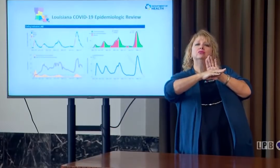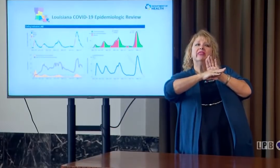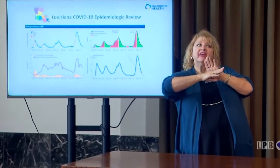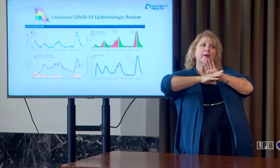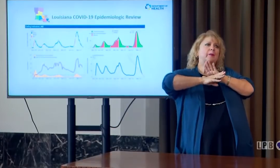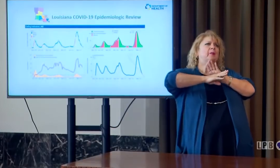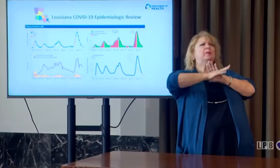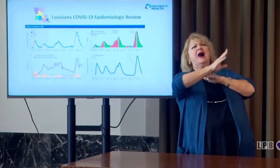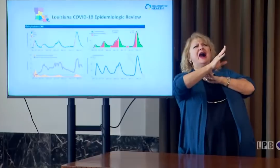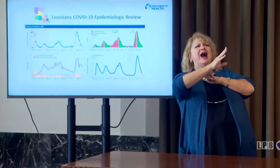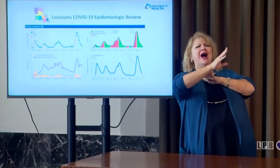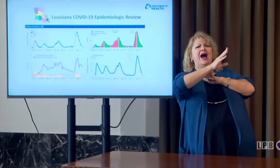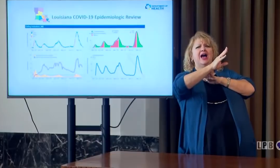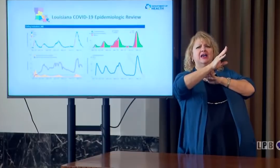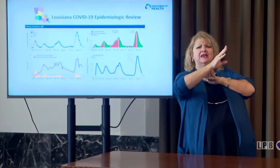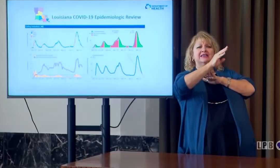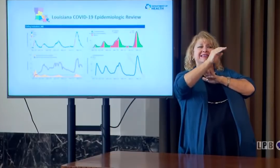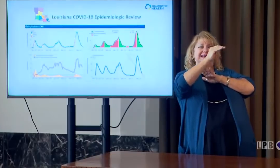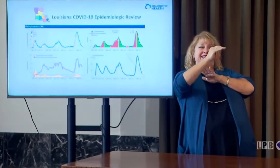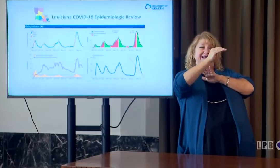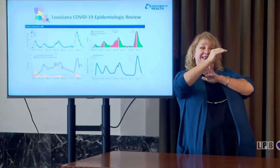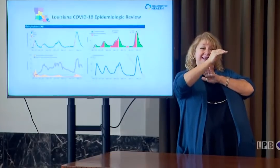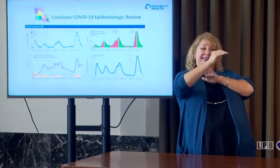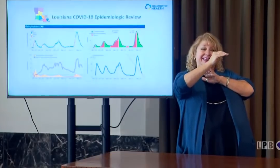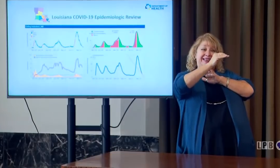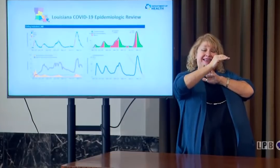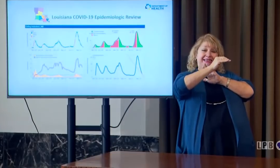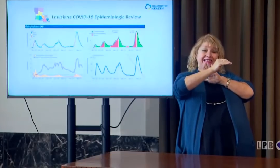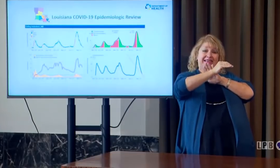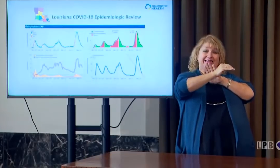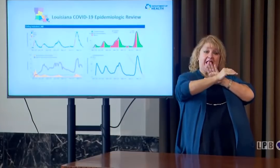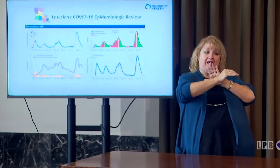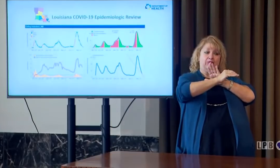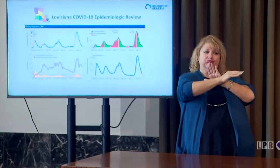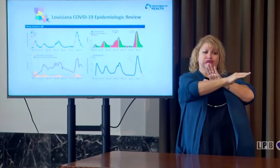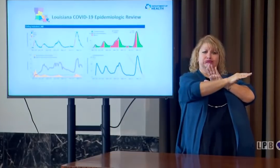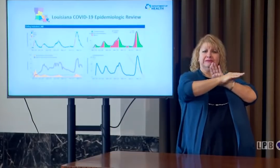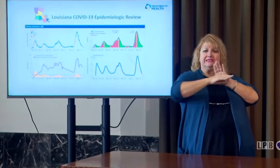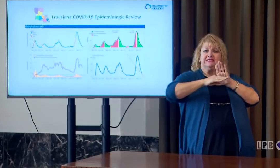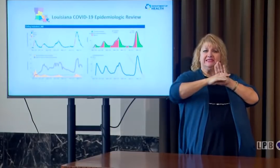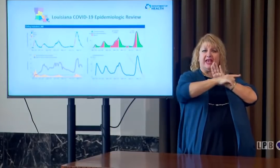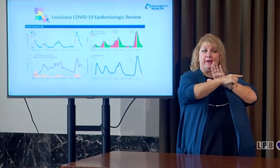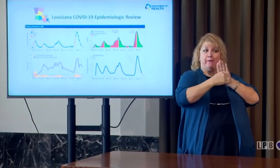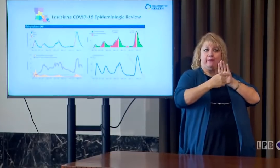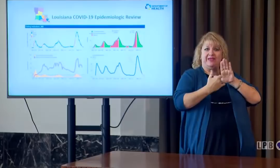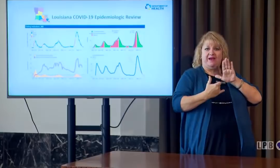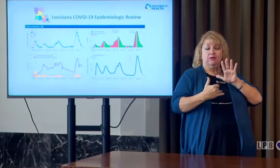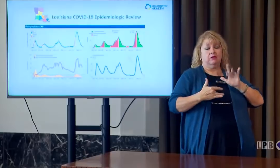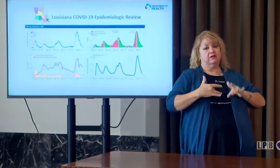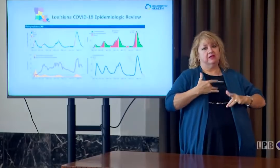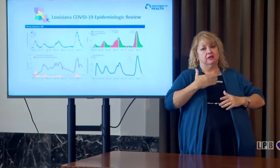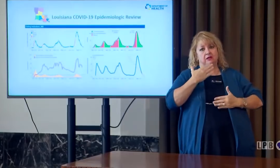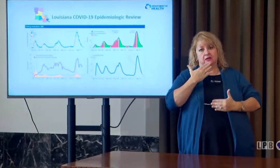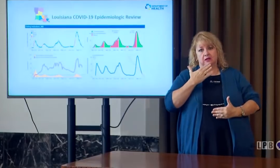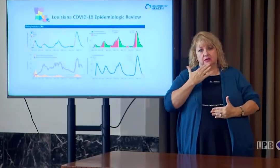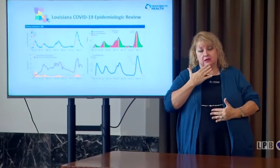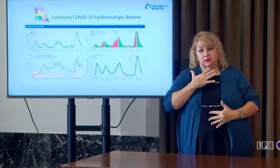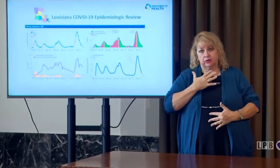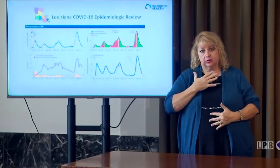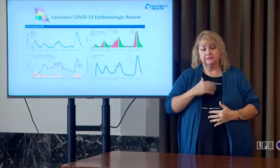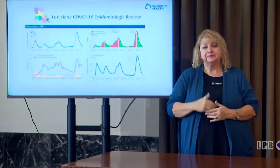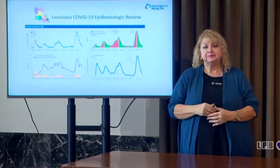we've regained all that lost hospital capacity, and we're very thankful for that. If you look